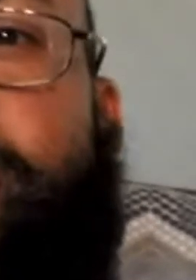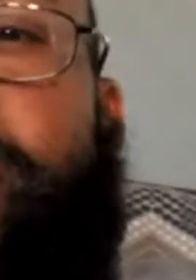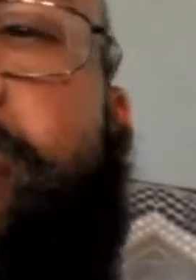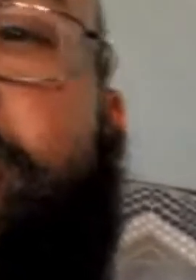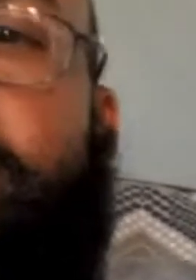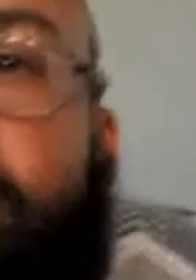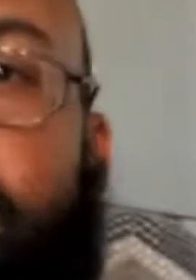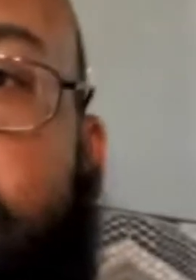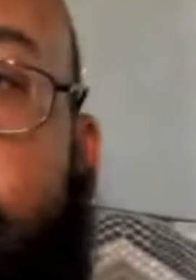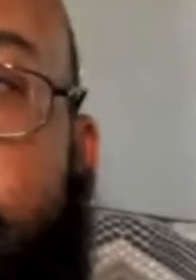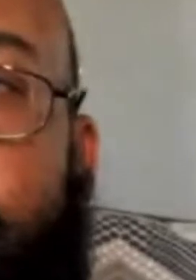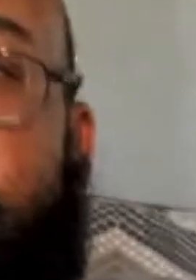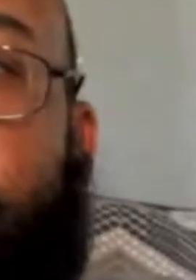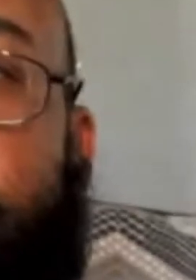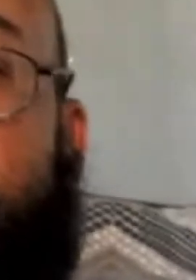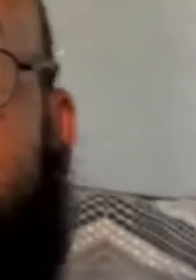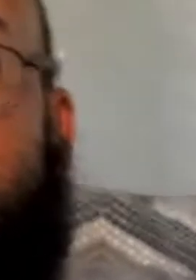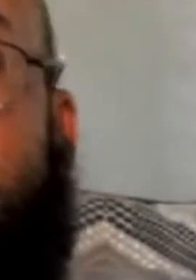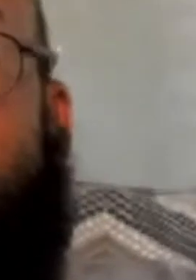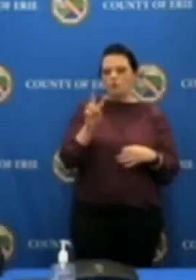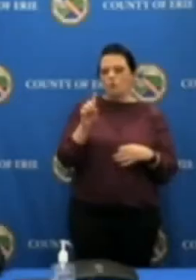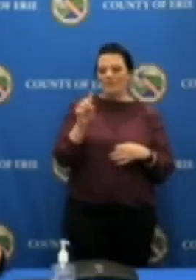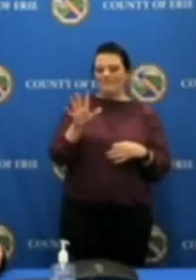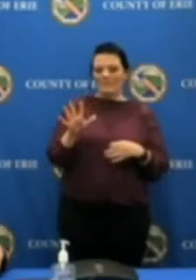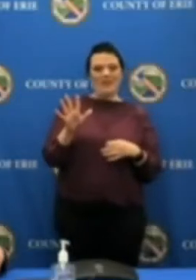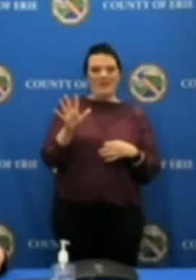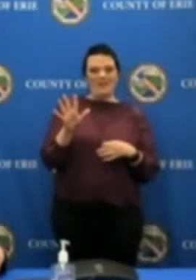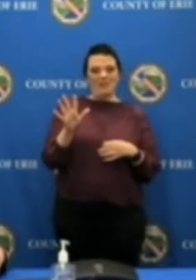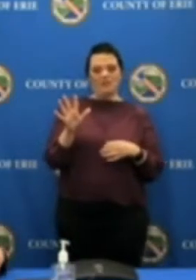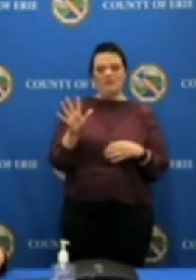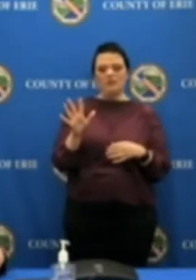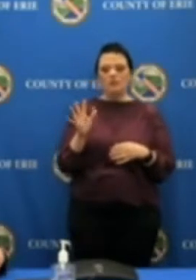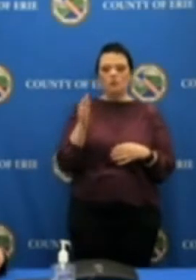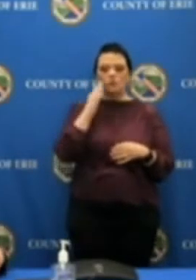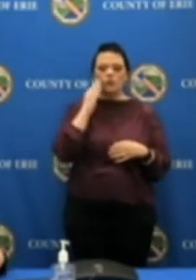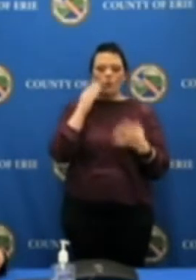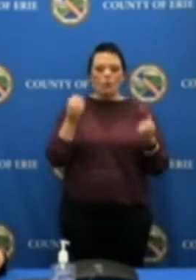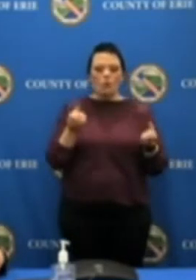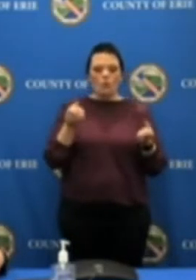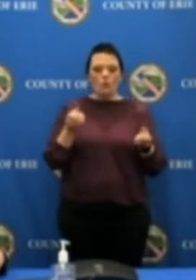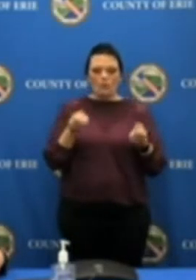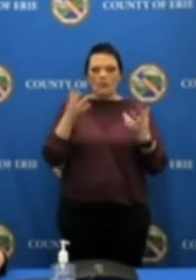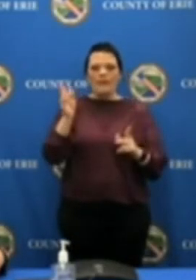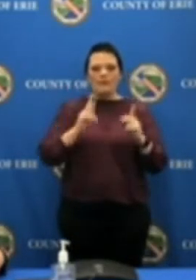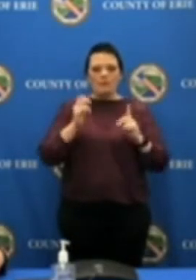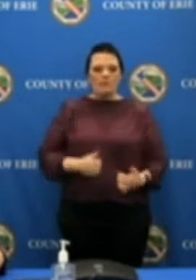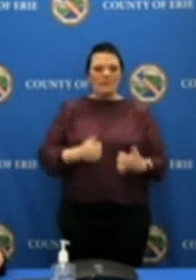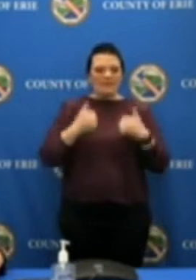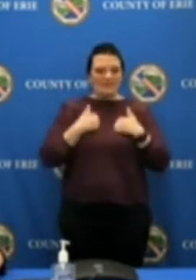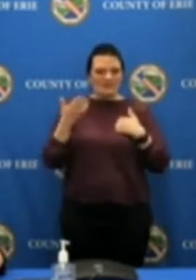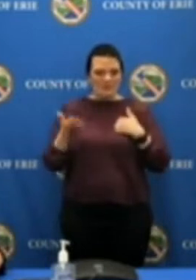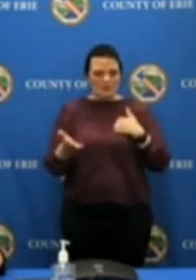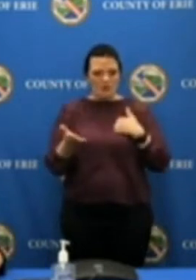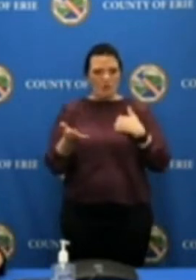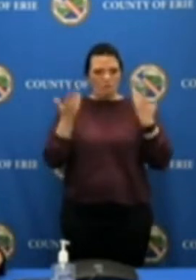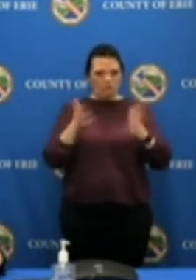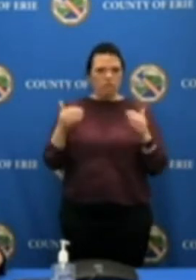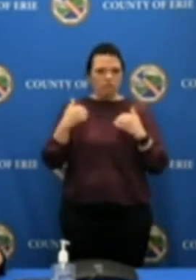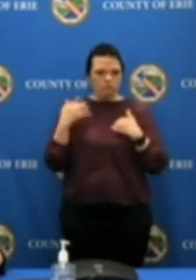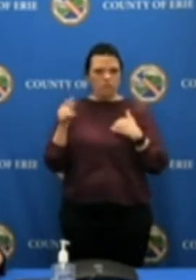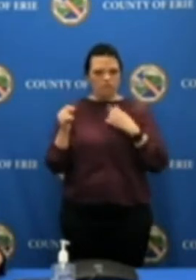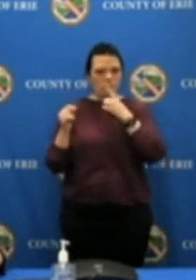kids, so it worries me a little bit. County officials say they believe the increase is caused by the high number of healthcare workers